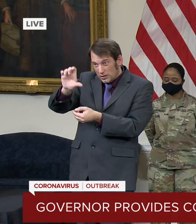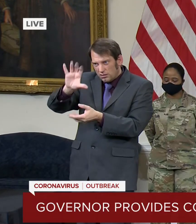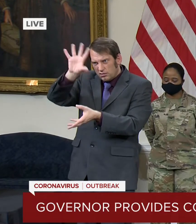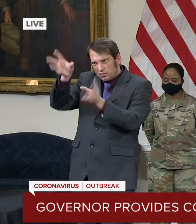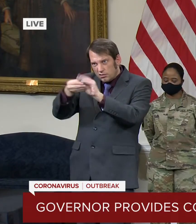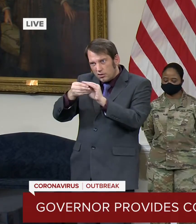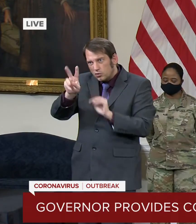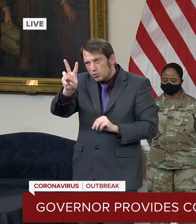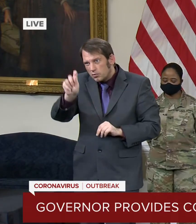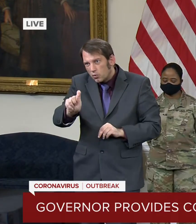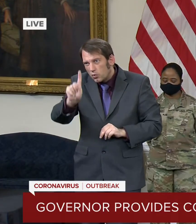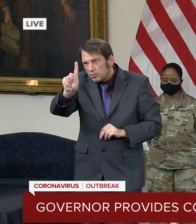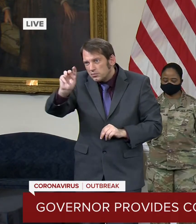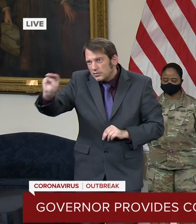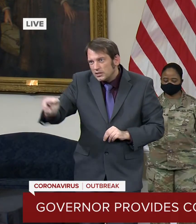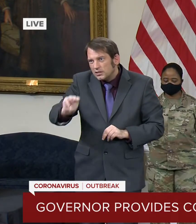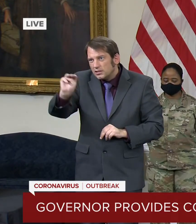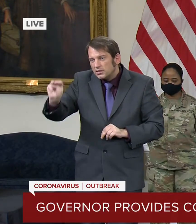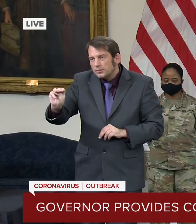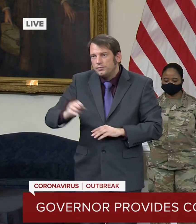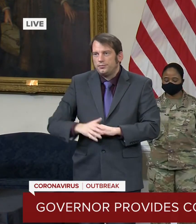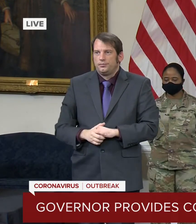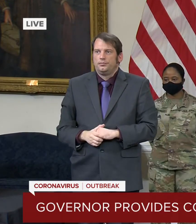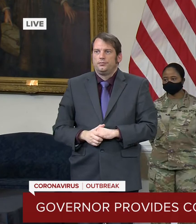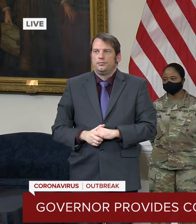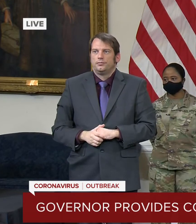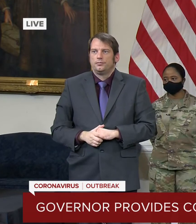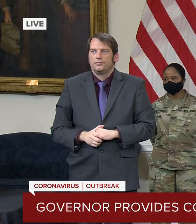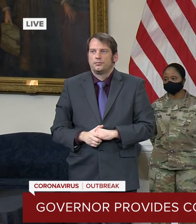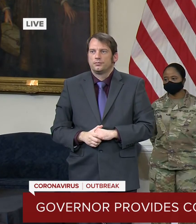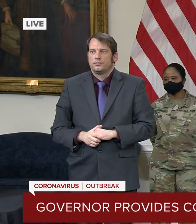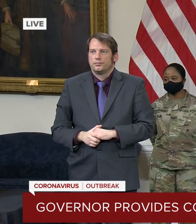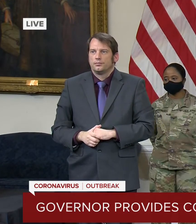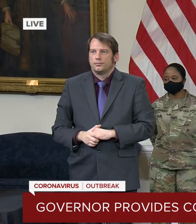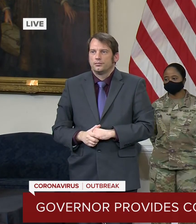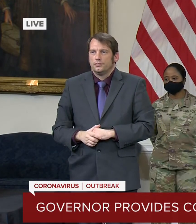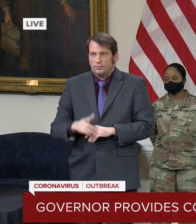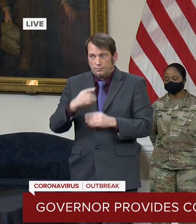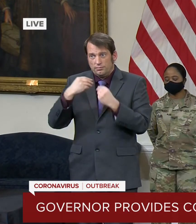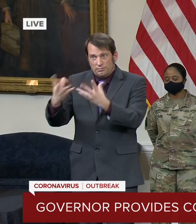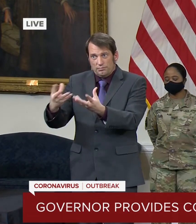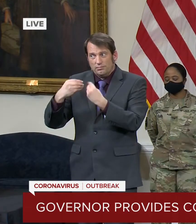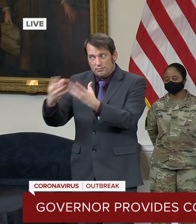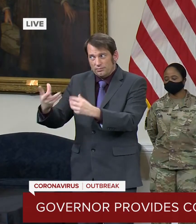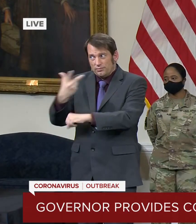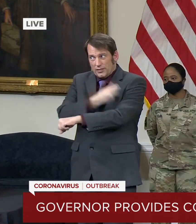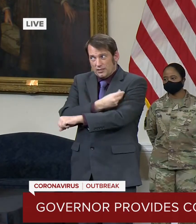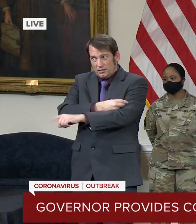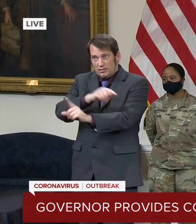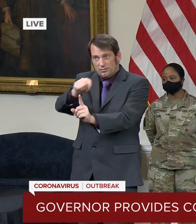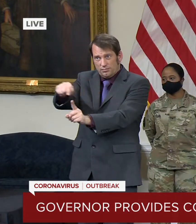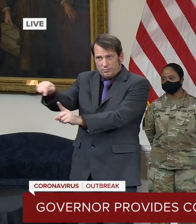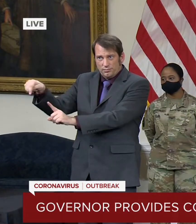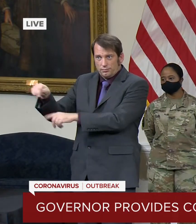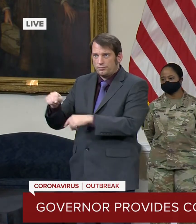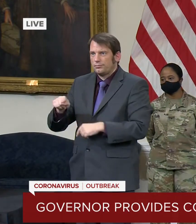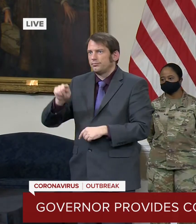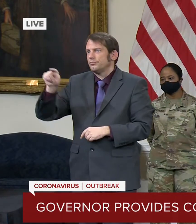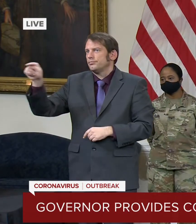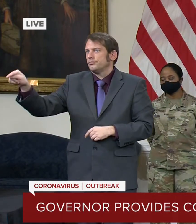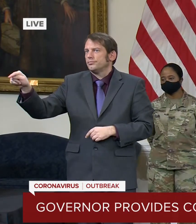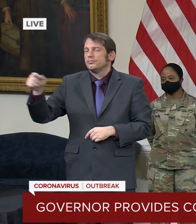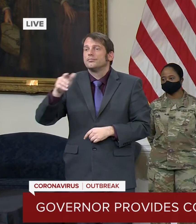across the communities to everybody in those 3 categories. So, for example, to follow up, Brian, Johns Hopkins has